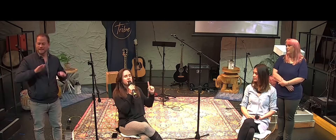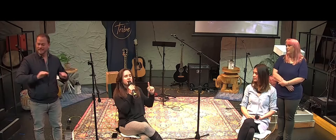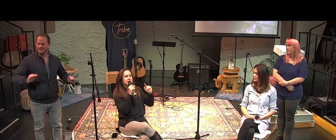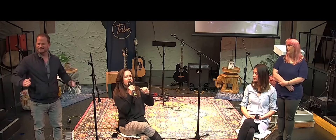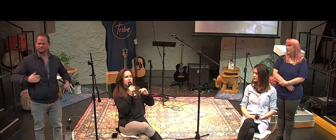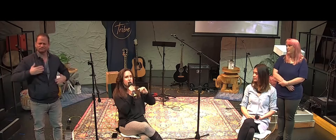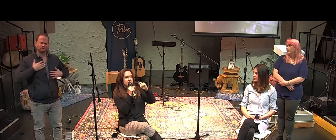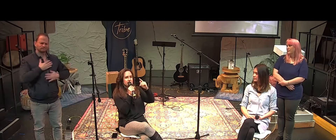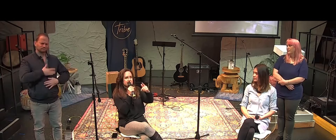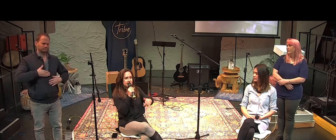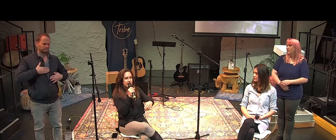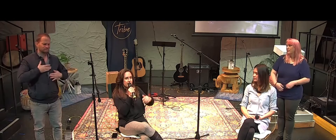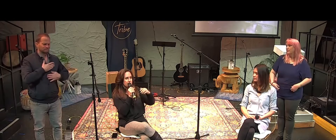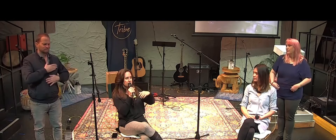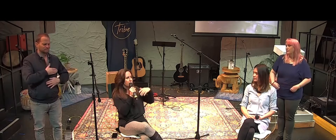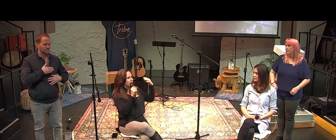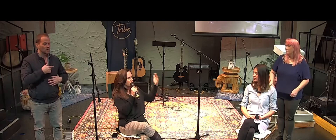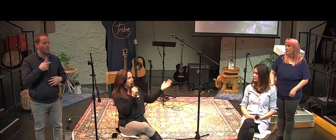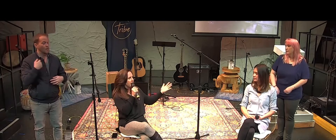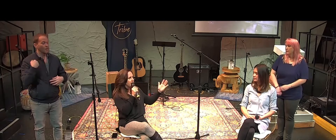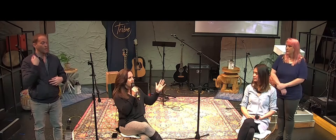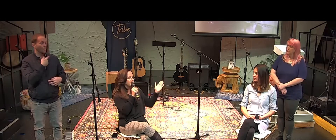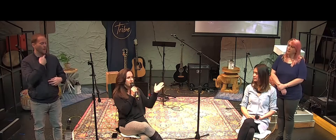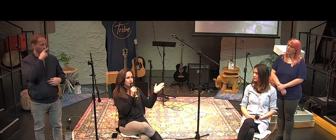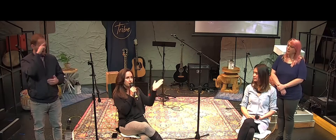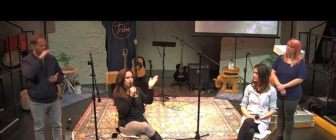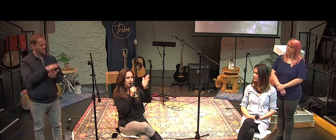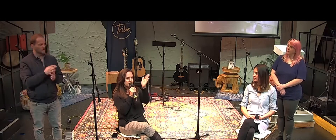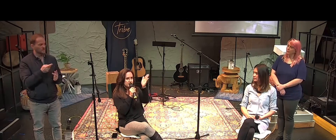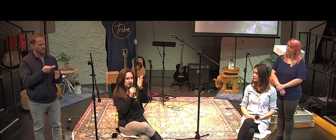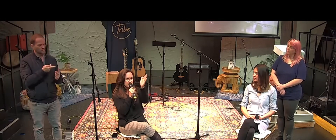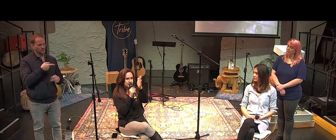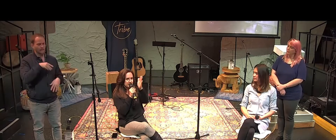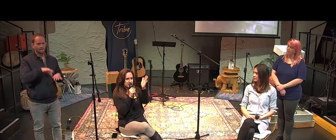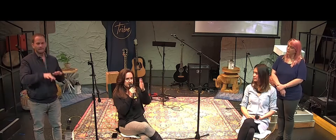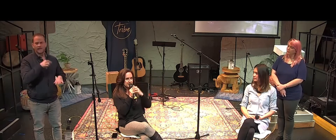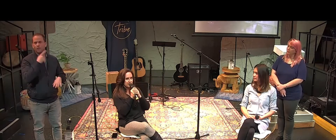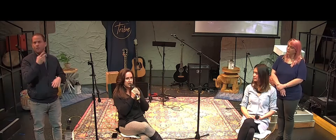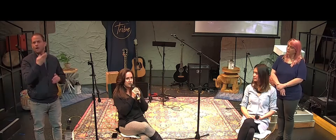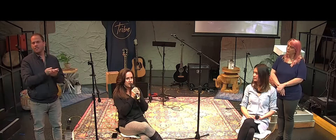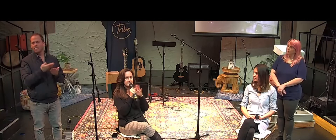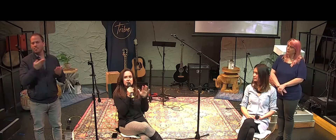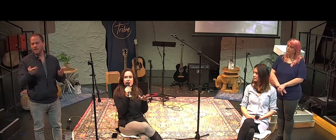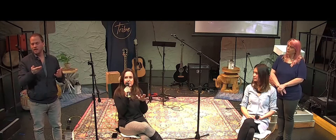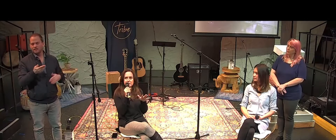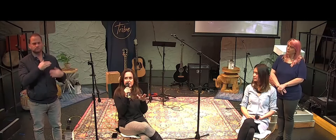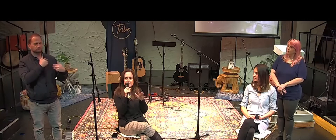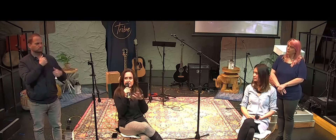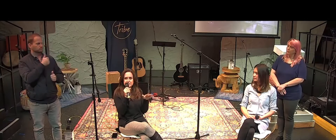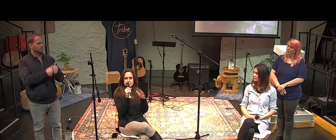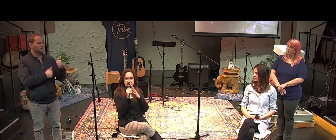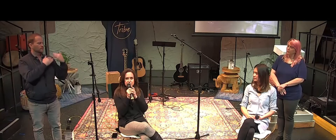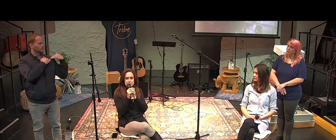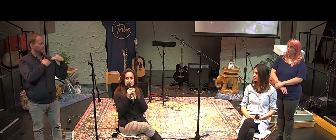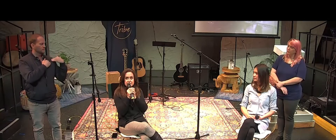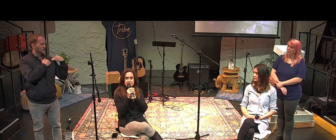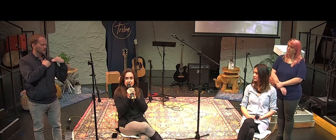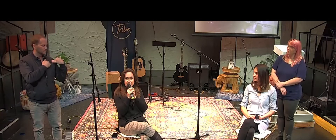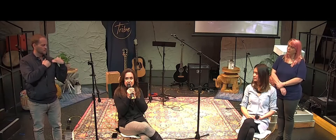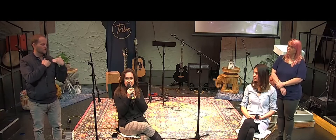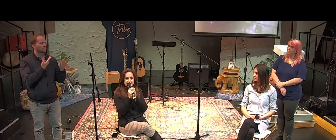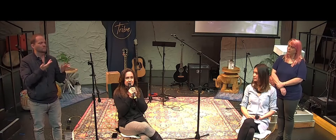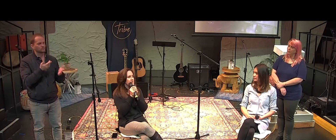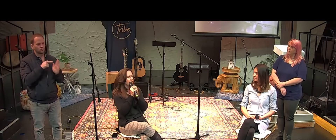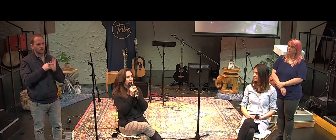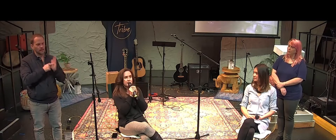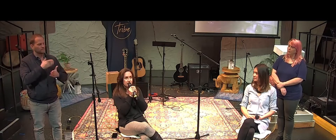day. And whether it's a birthday party or an activity prior to the evenings, Saturday evenings, everything in the teen ministry runs on